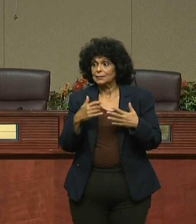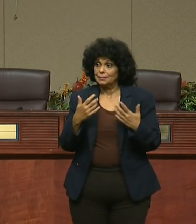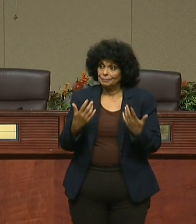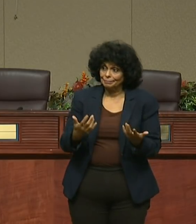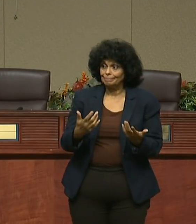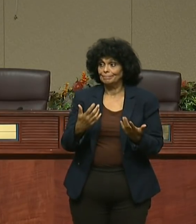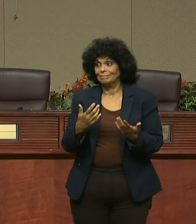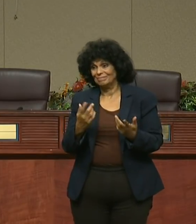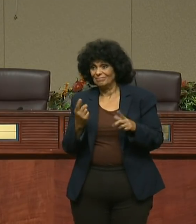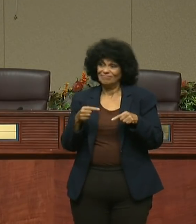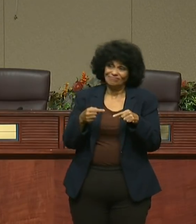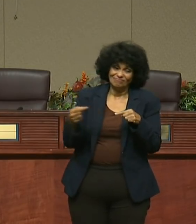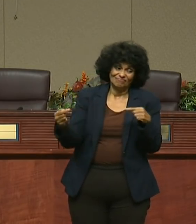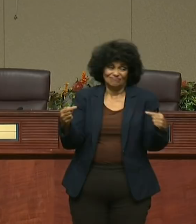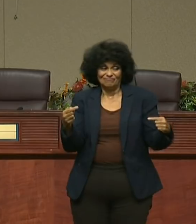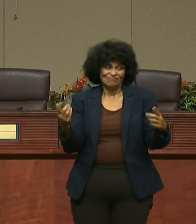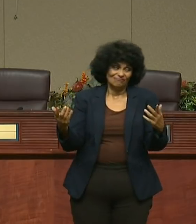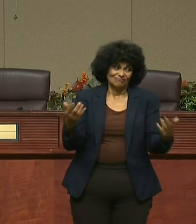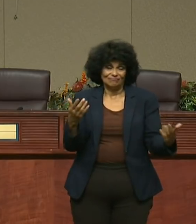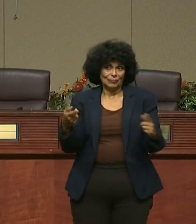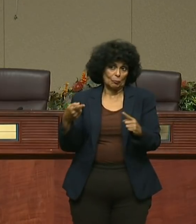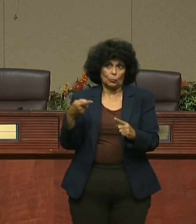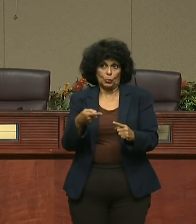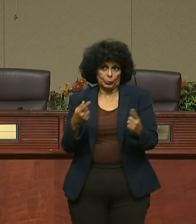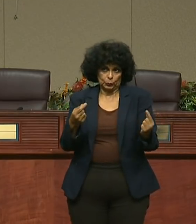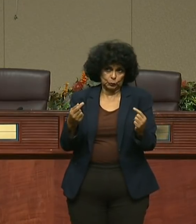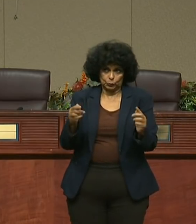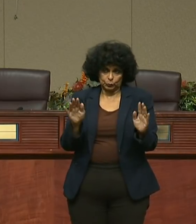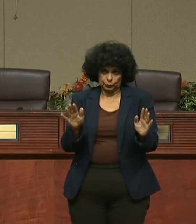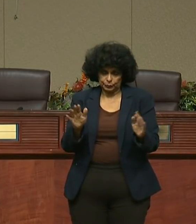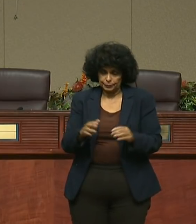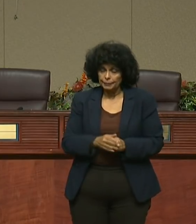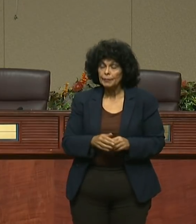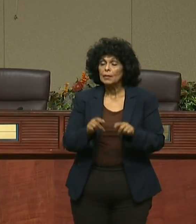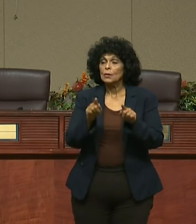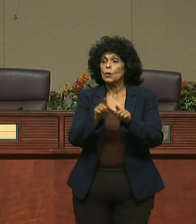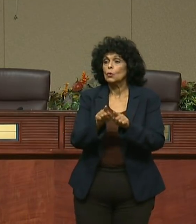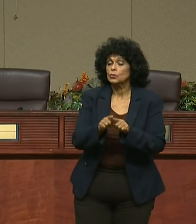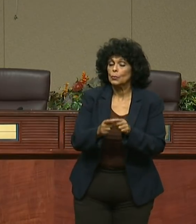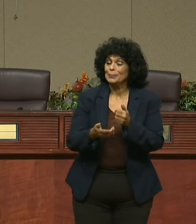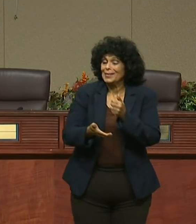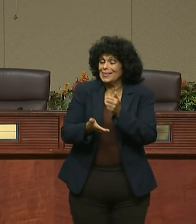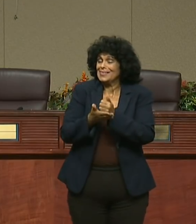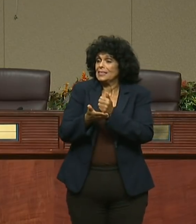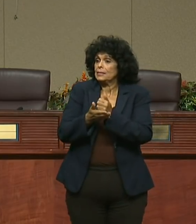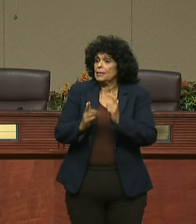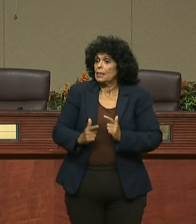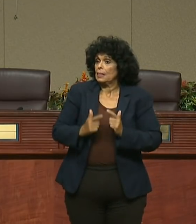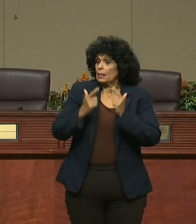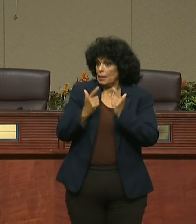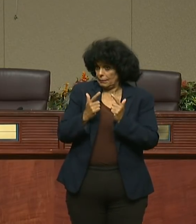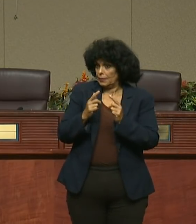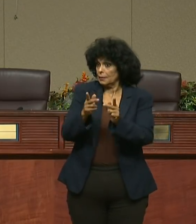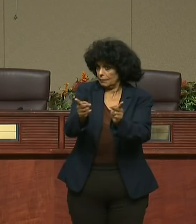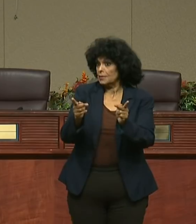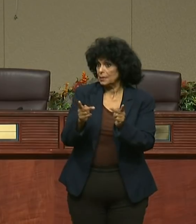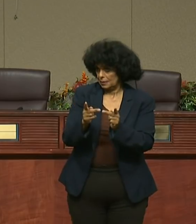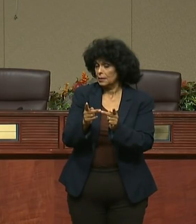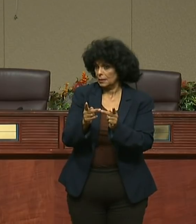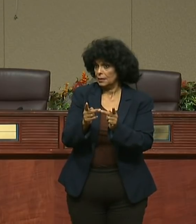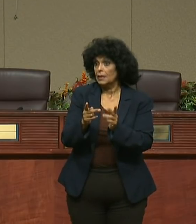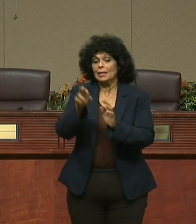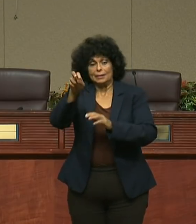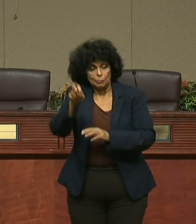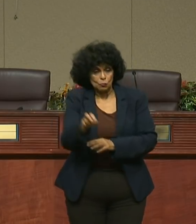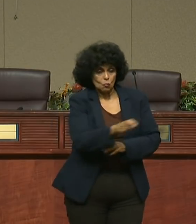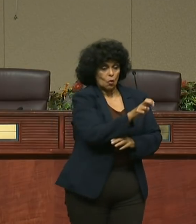The other thing that's happening is that assisted living facilities have transported to the hospital people that